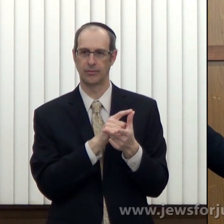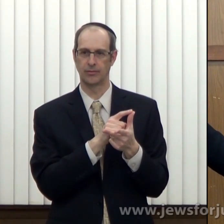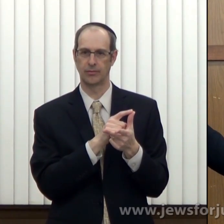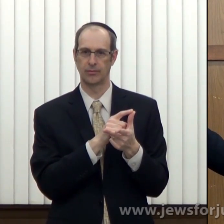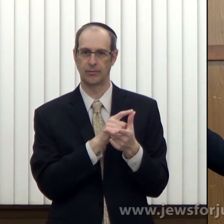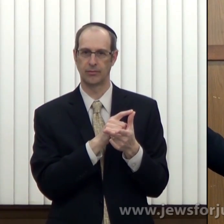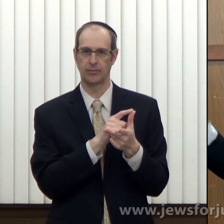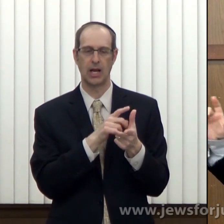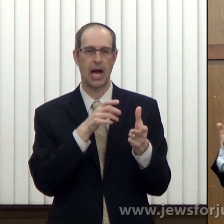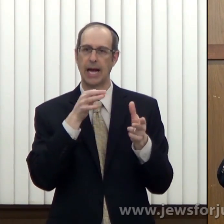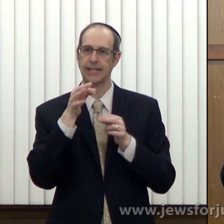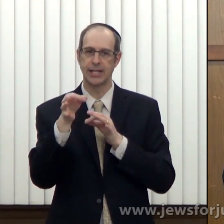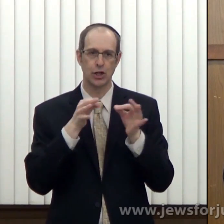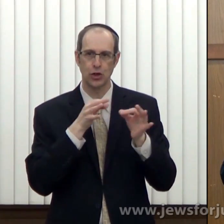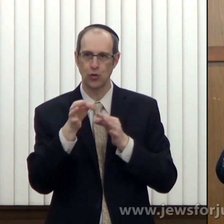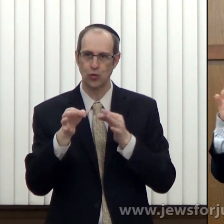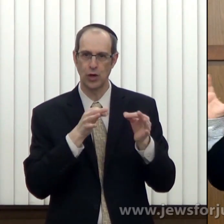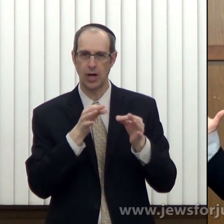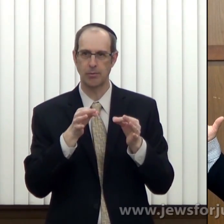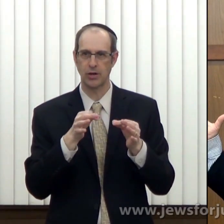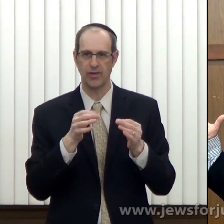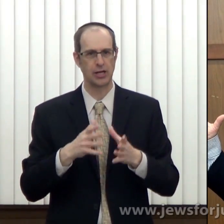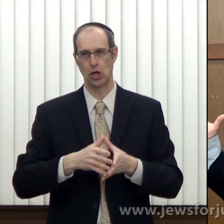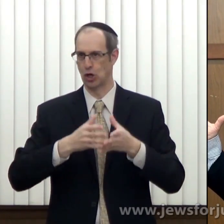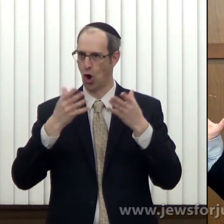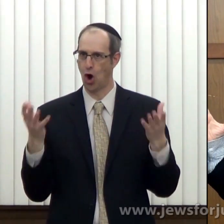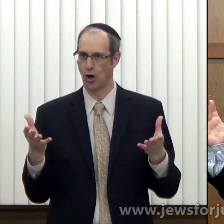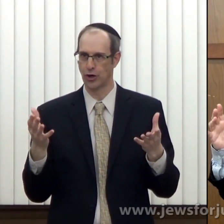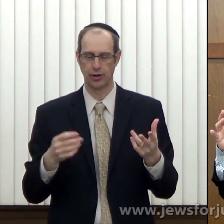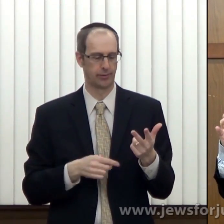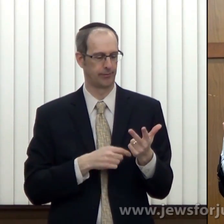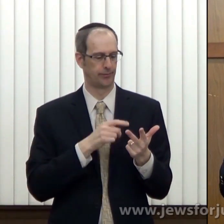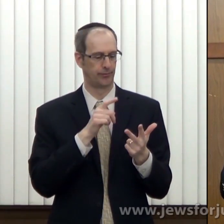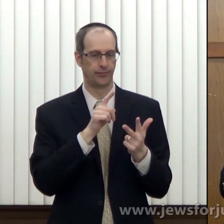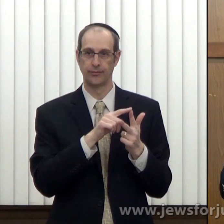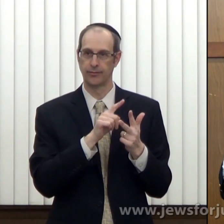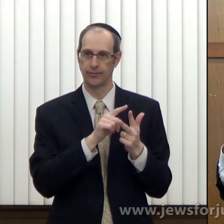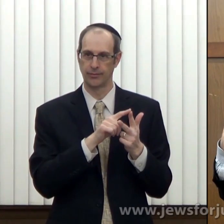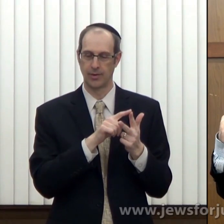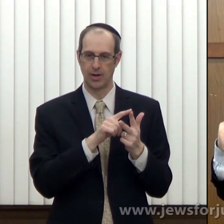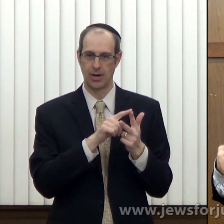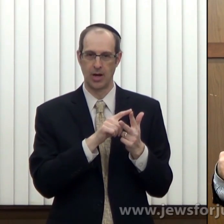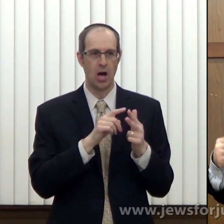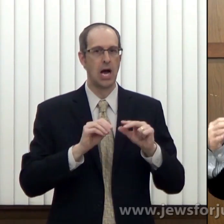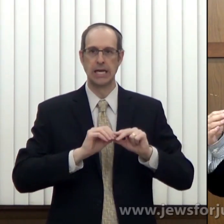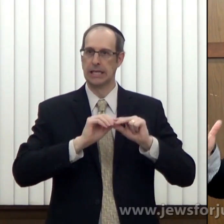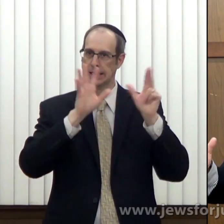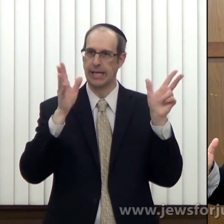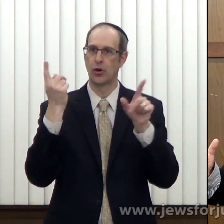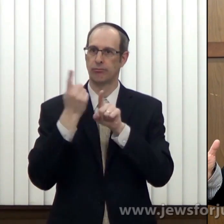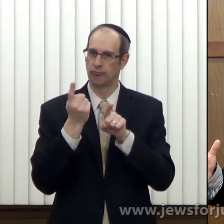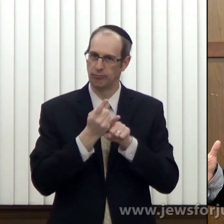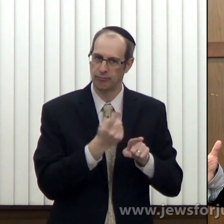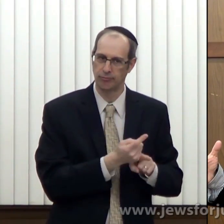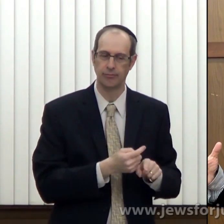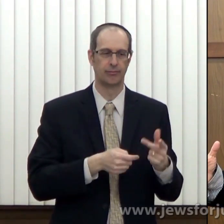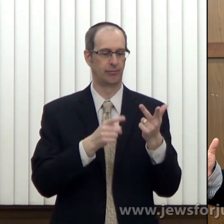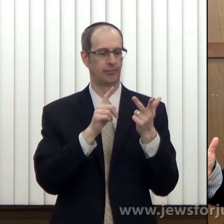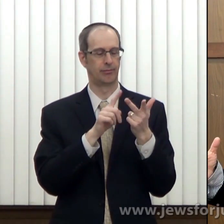it's a description that is exhaustive, Number two, it is clear and